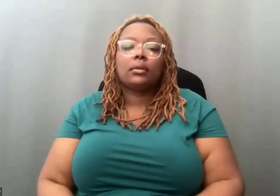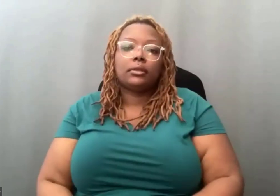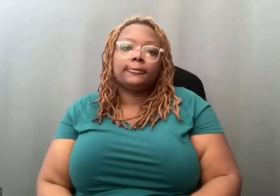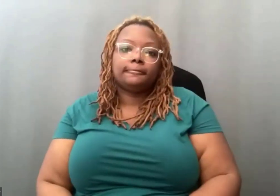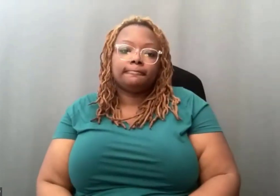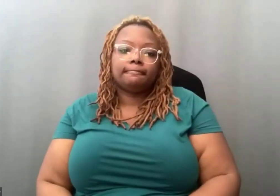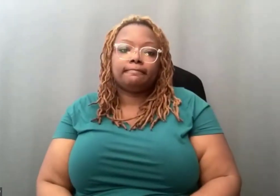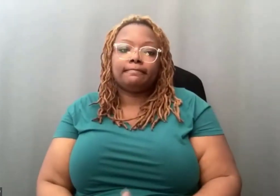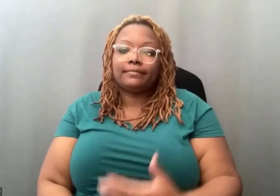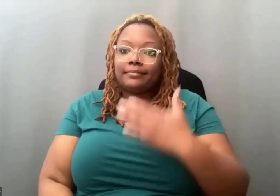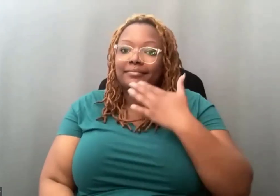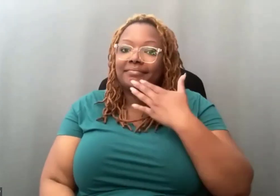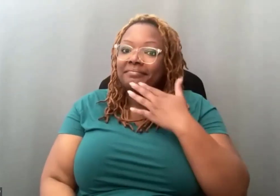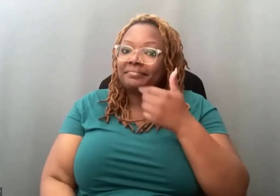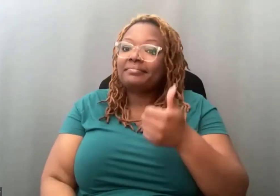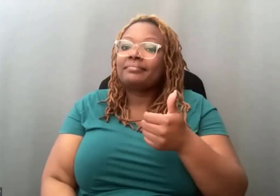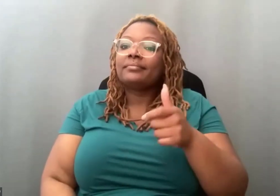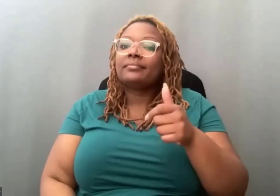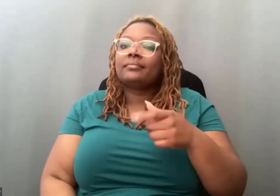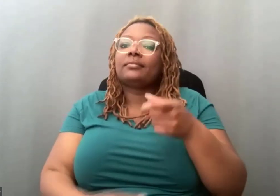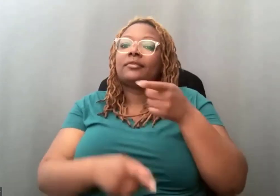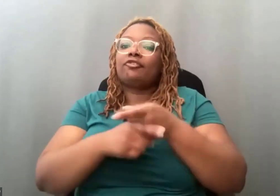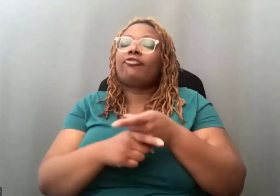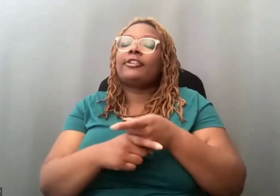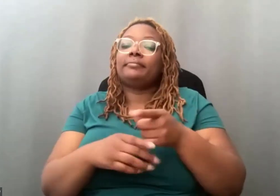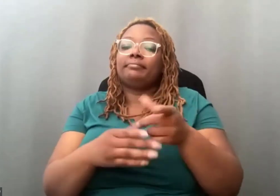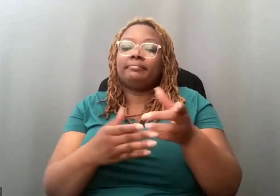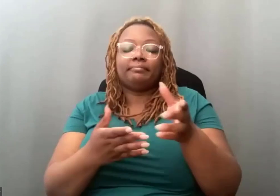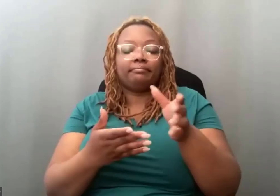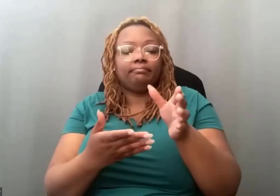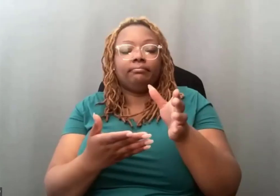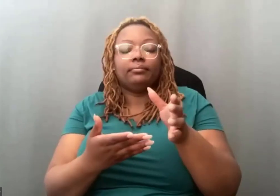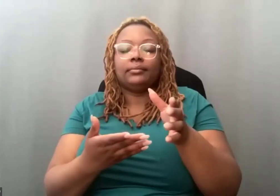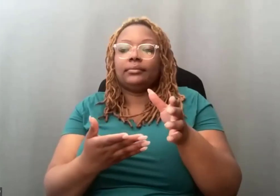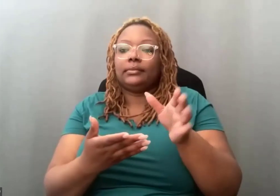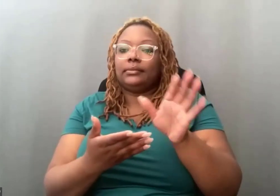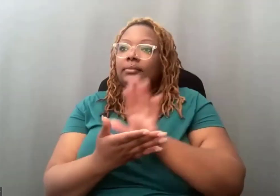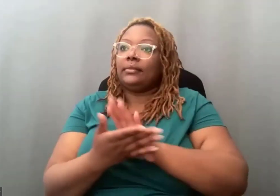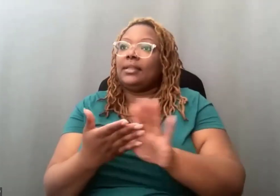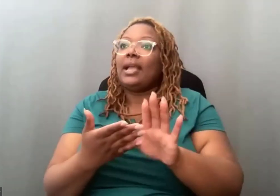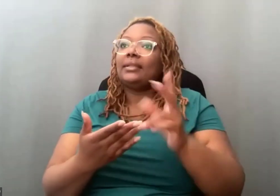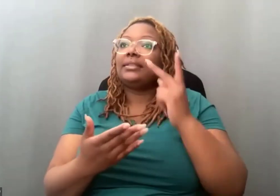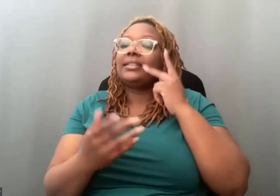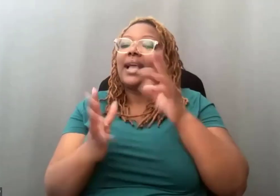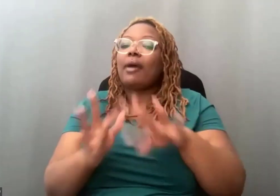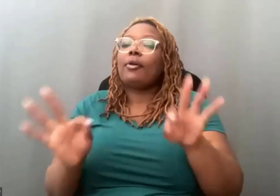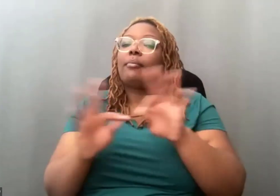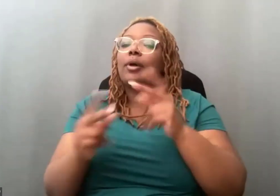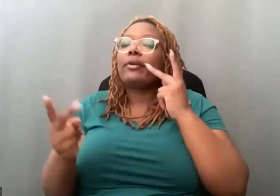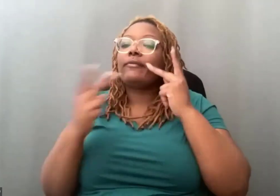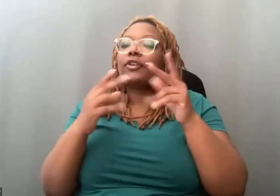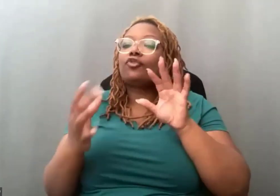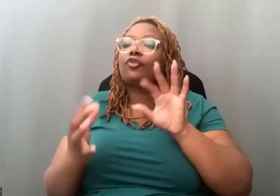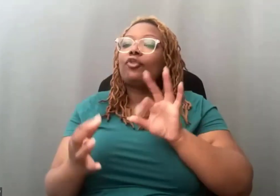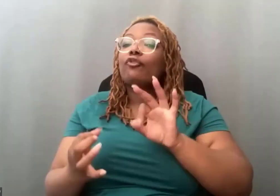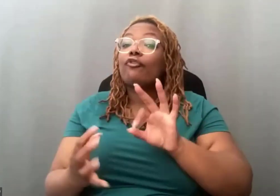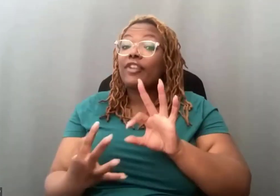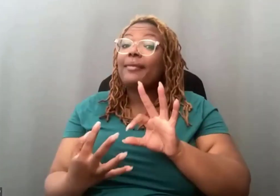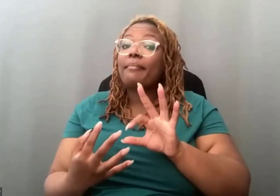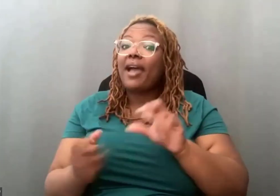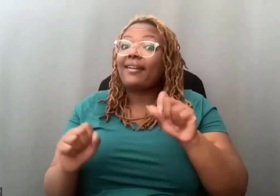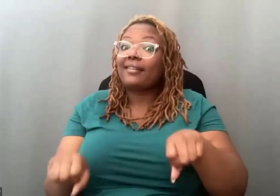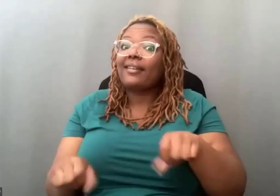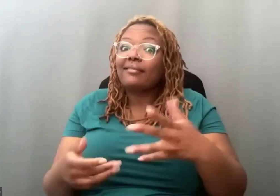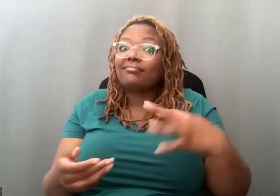Thank you so much for that insight. Yeah, it's great to see how important visual feedback can be, even down to just the color